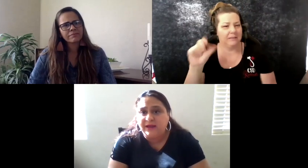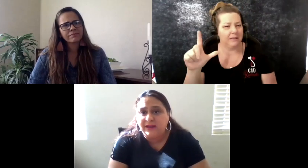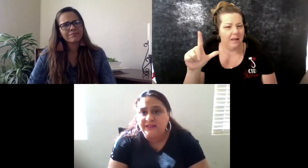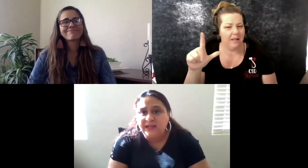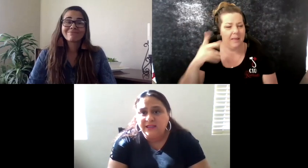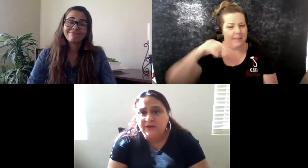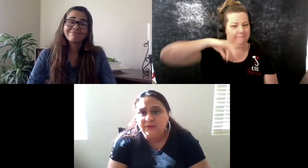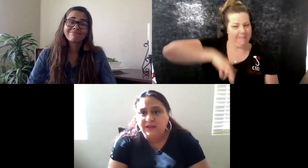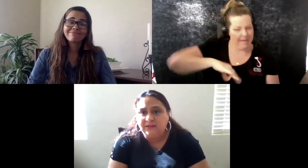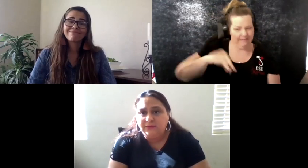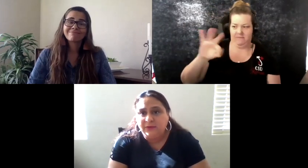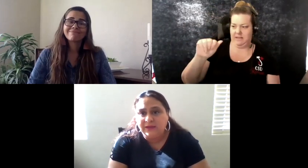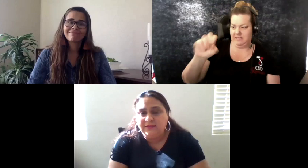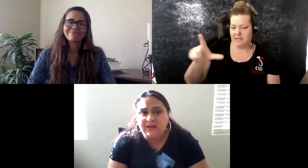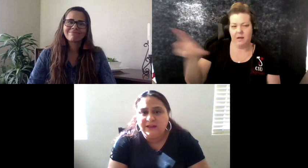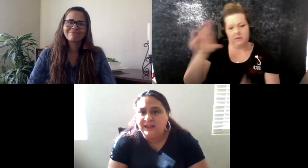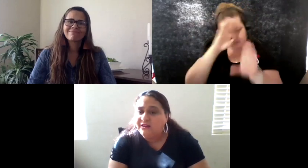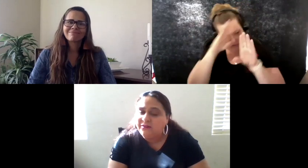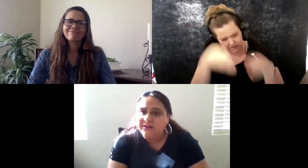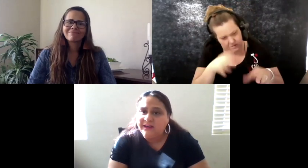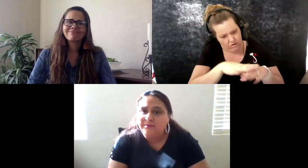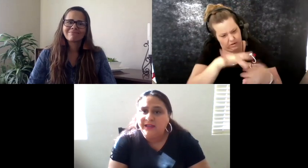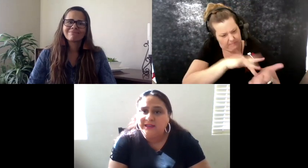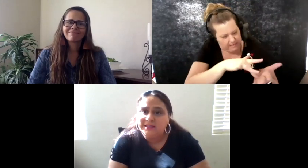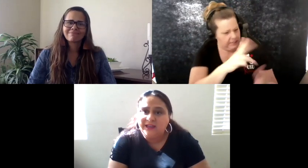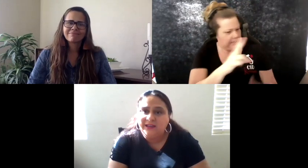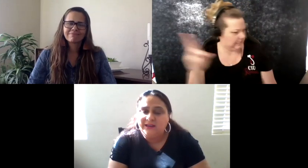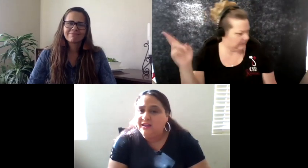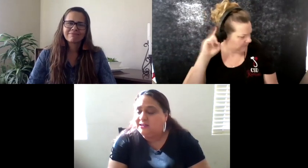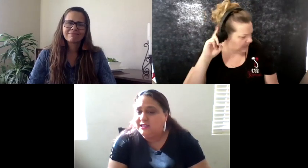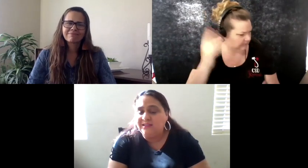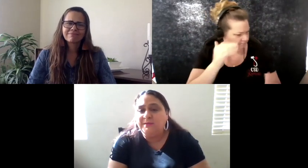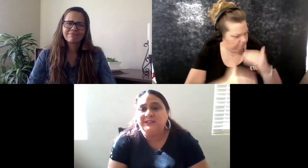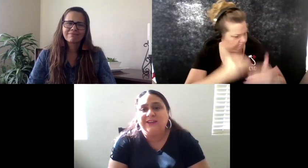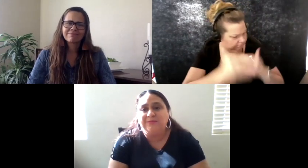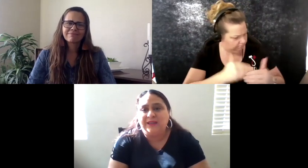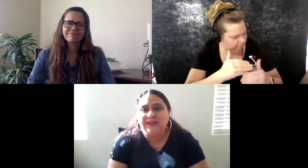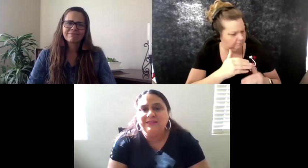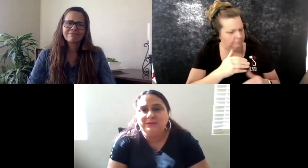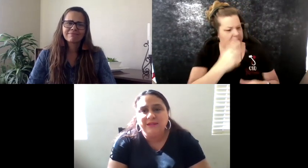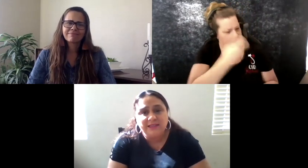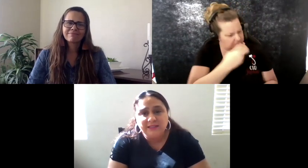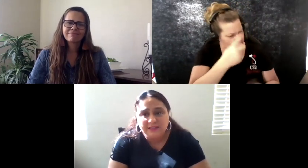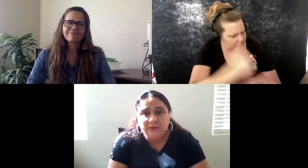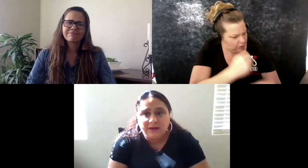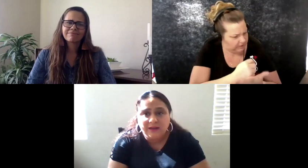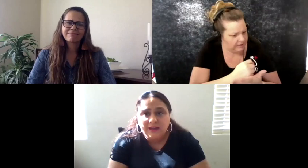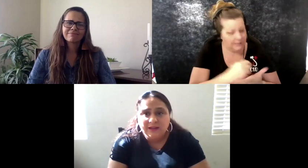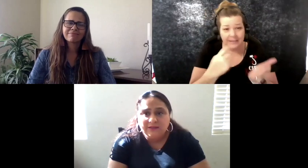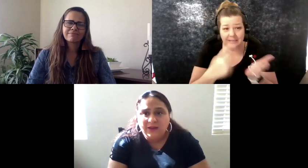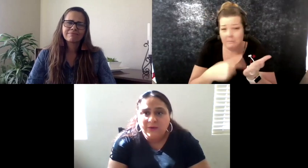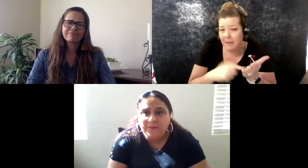benefit about it. They only focus on getting the cochlear implant and taking speech therapy. And sometimes that doesn't